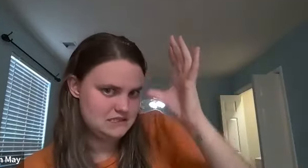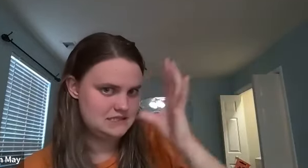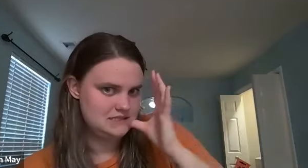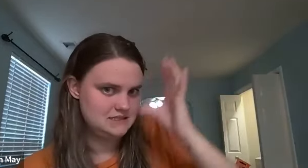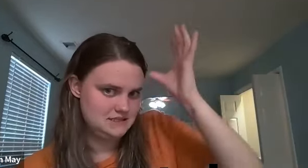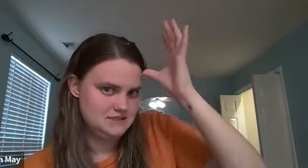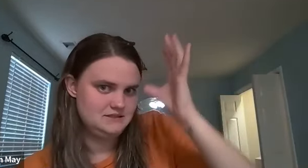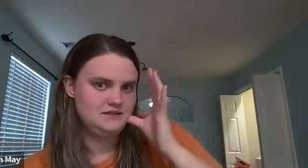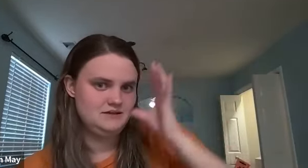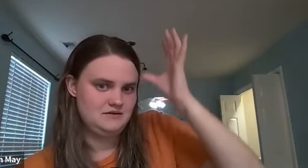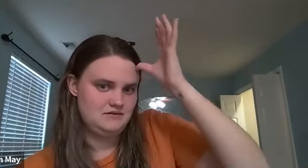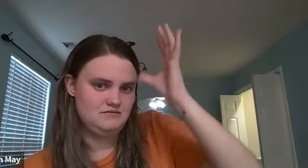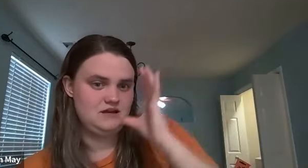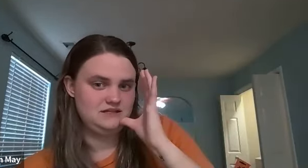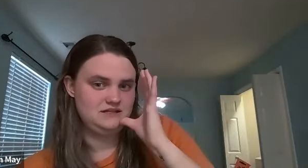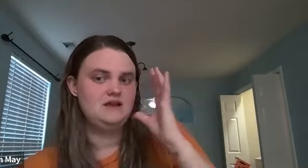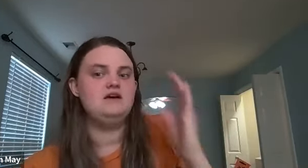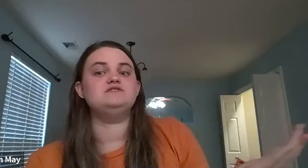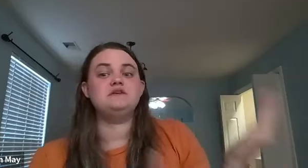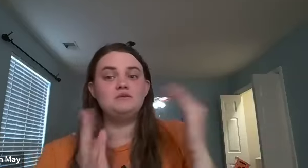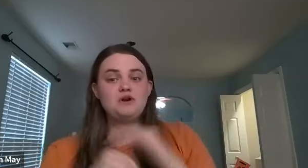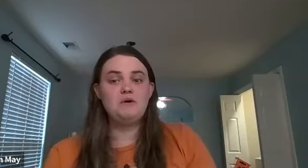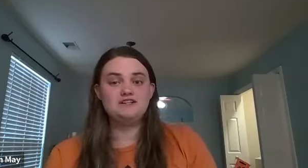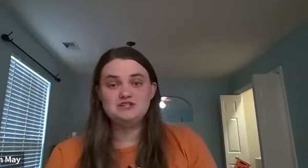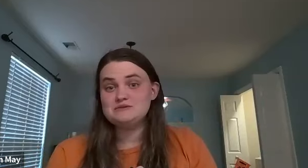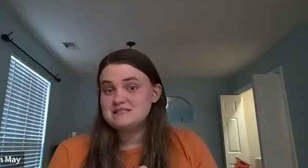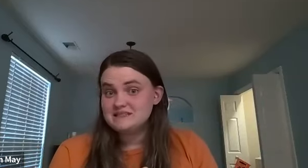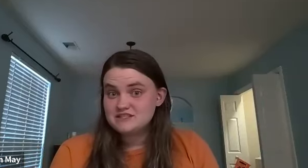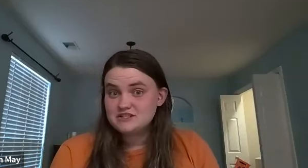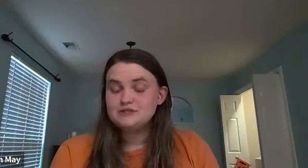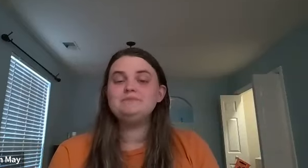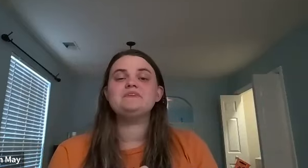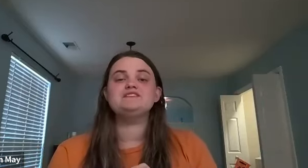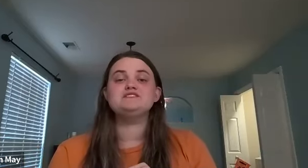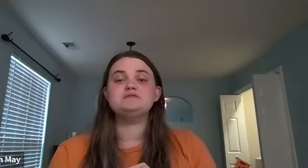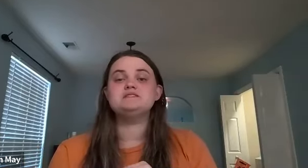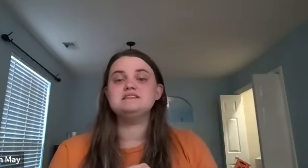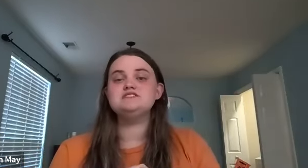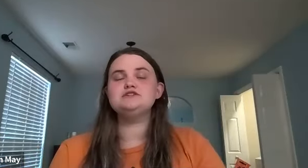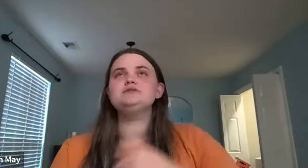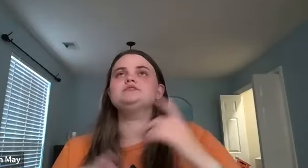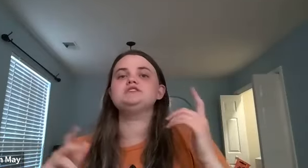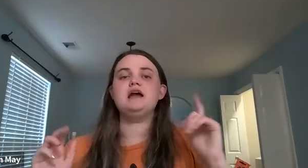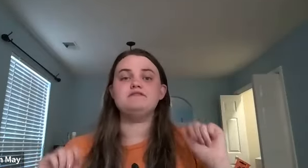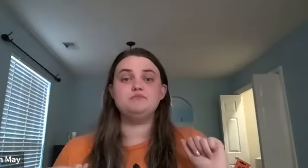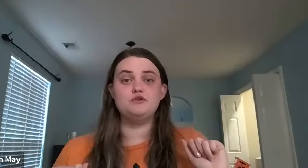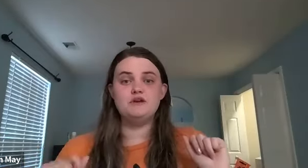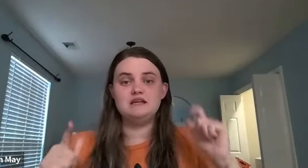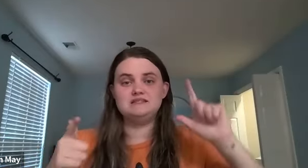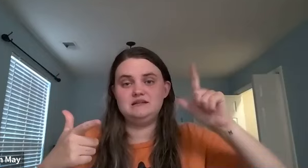parents. All right. So then we'll go on to sister. So sister, what you're going to have is both your hands need to be